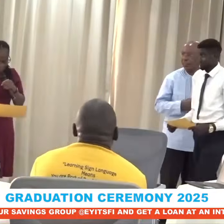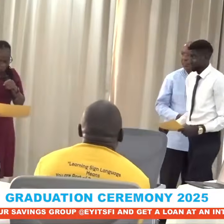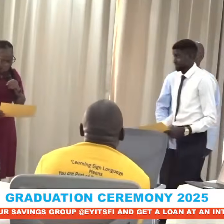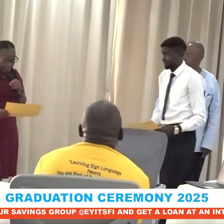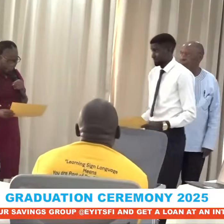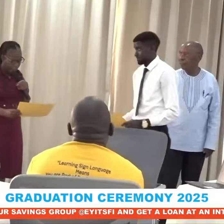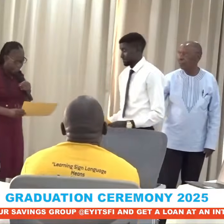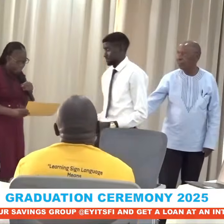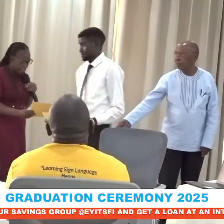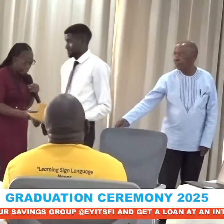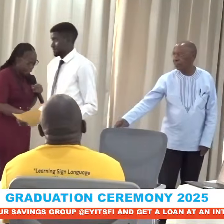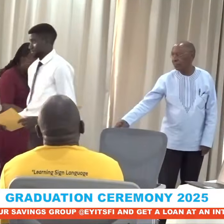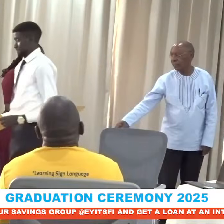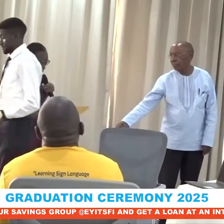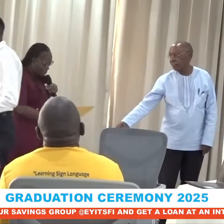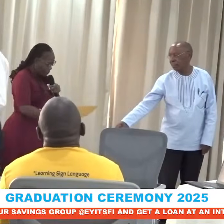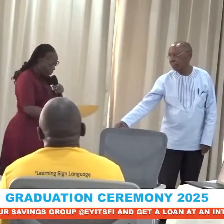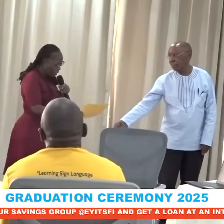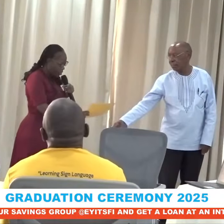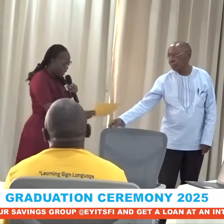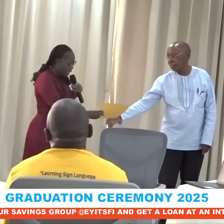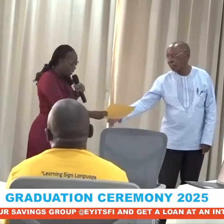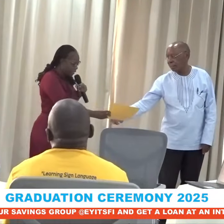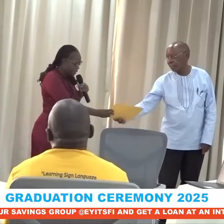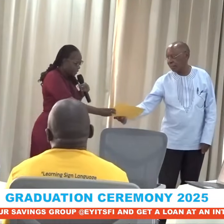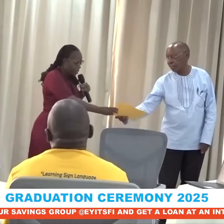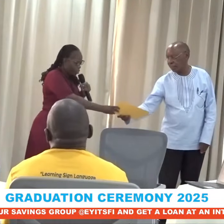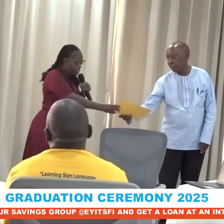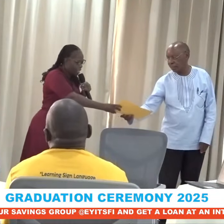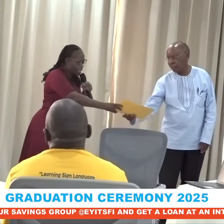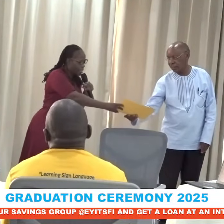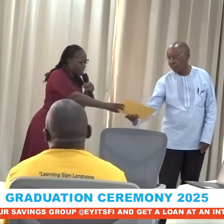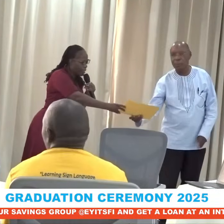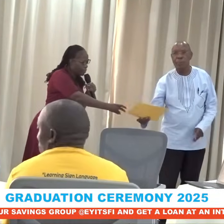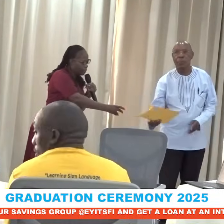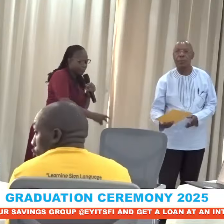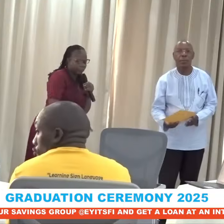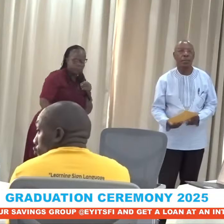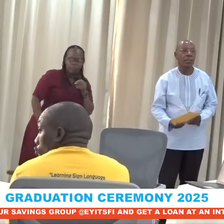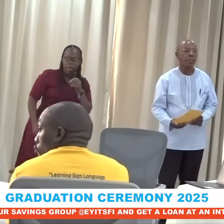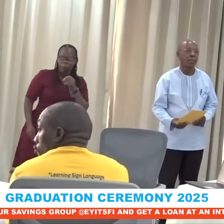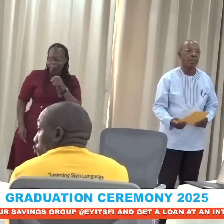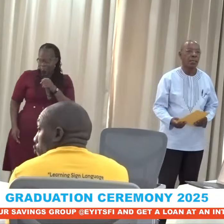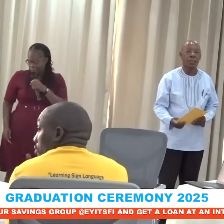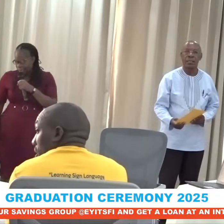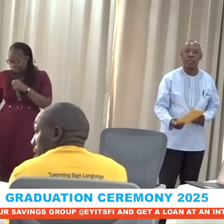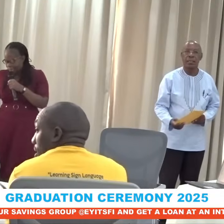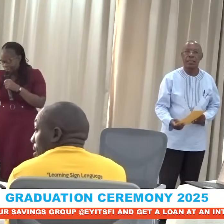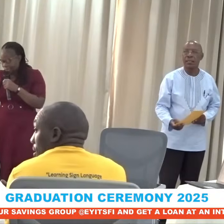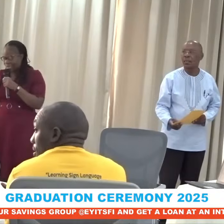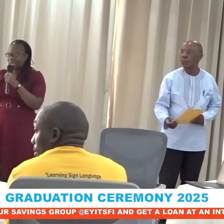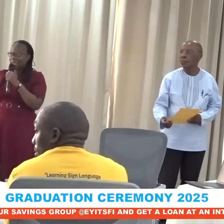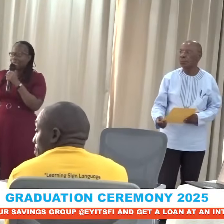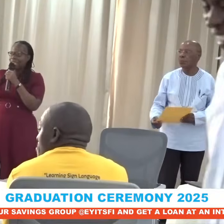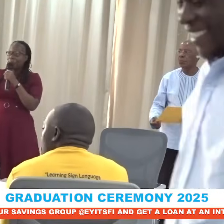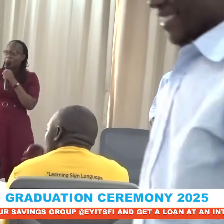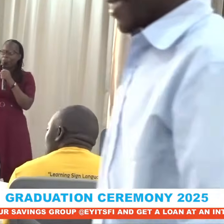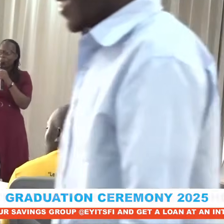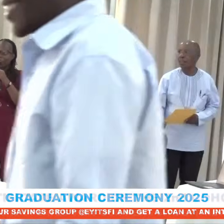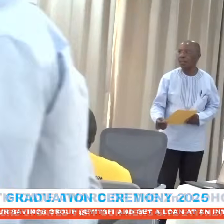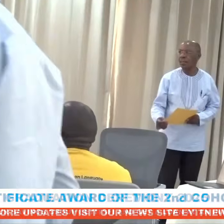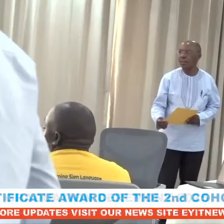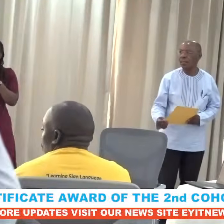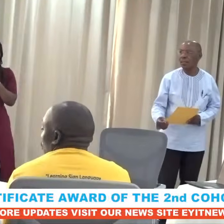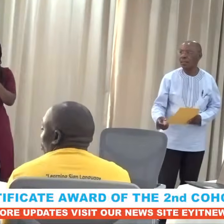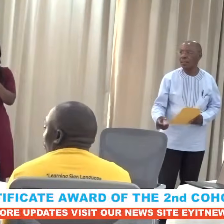I really appreciate Akampwera Sheila. She is a mentor and she has taken the name of